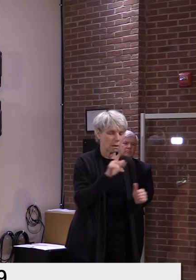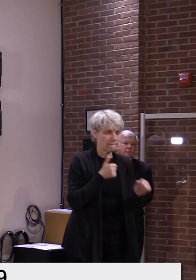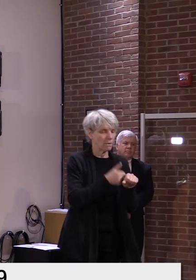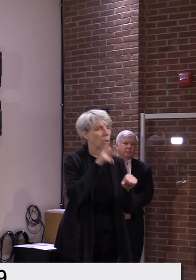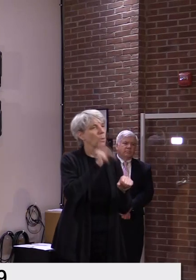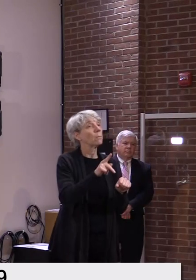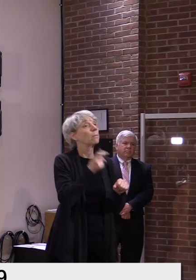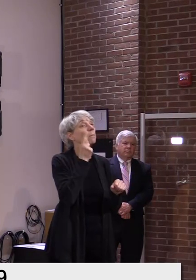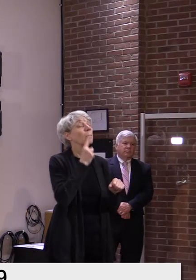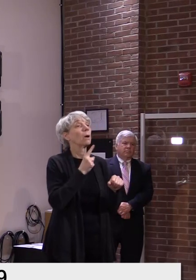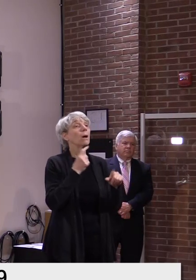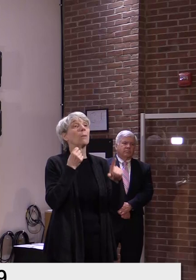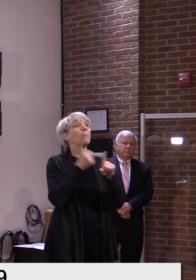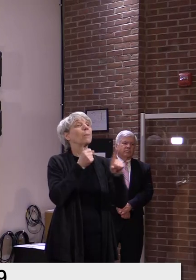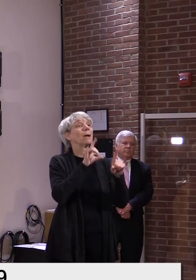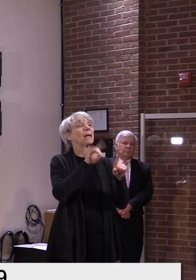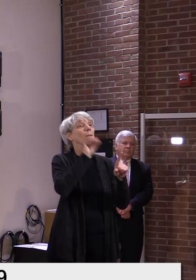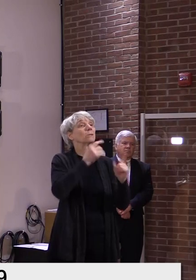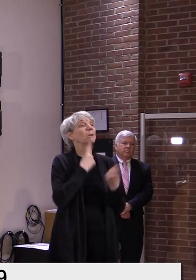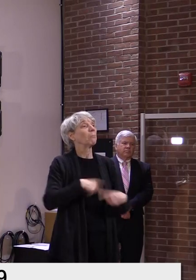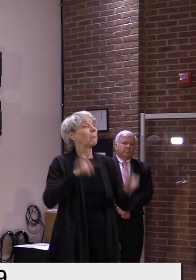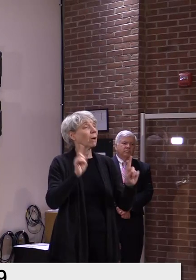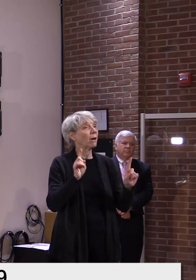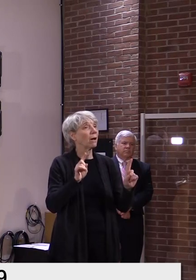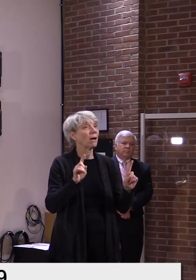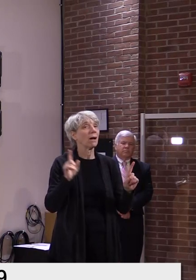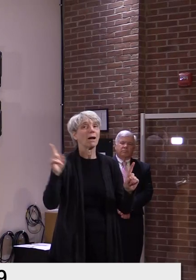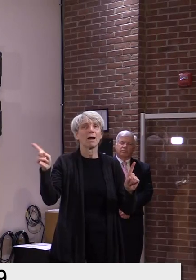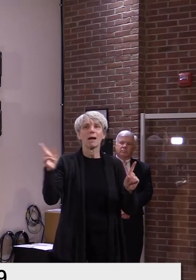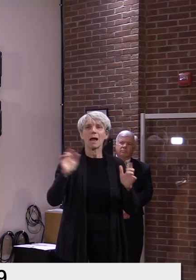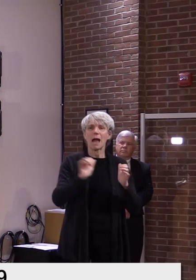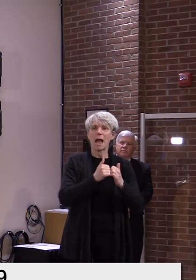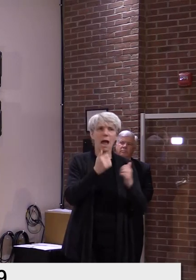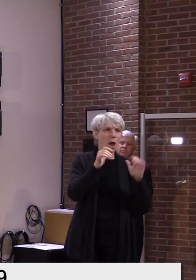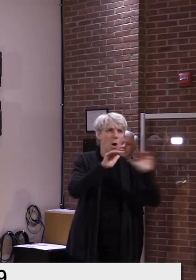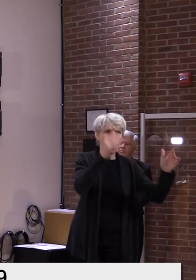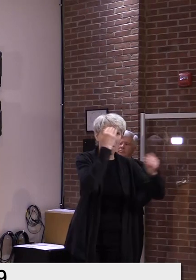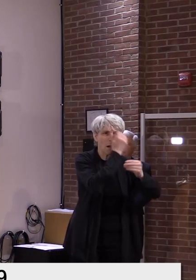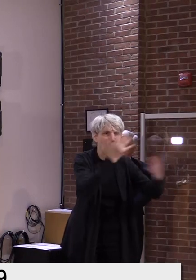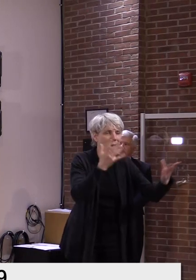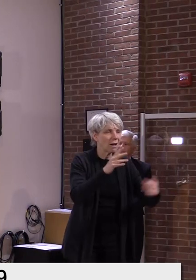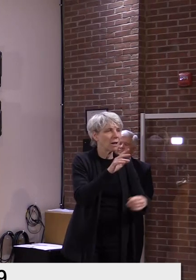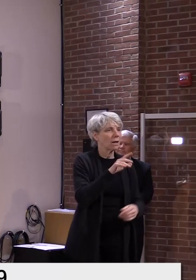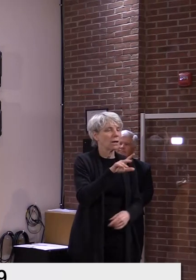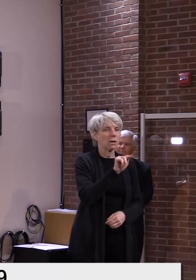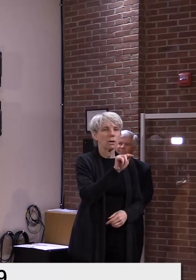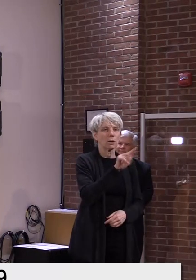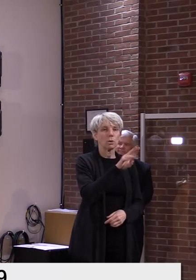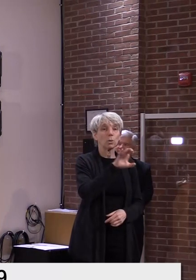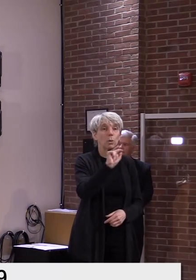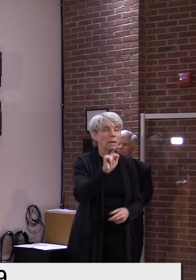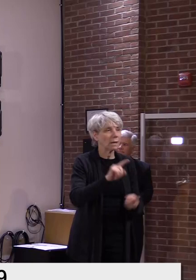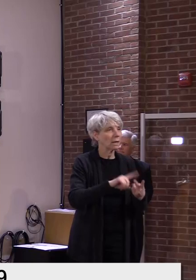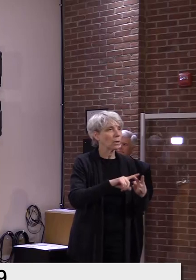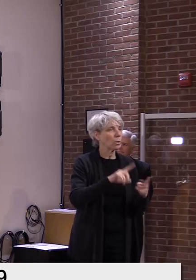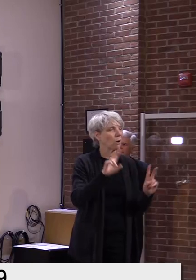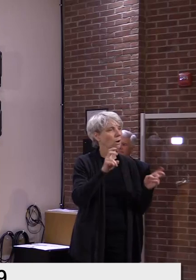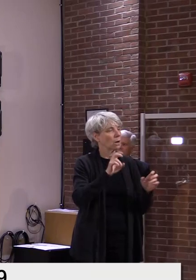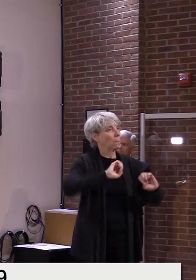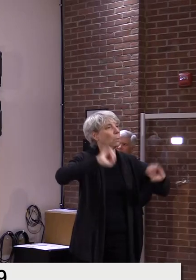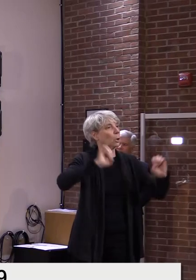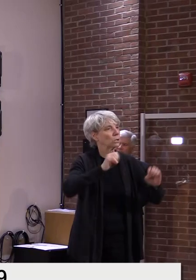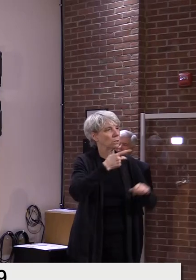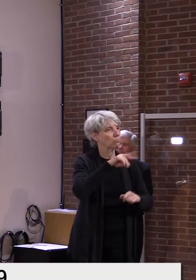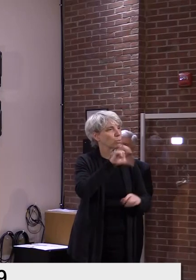you know, will the notification, will it come out in a tweet or a emergency press conference? I guess, what will be that method